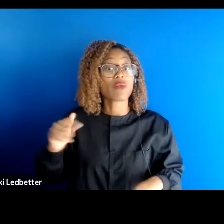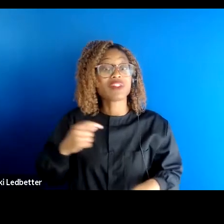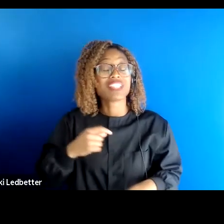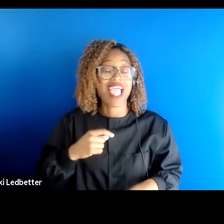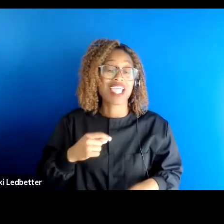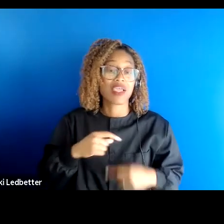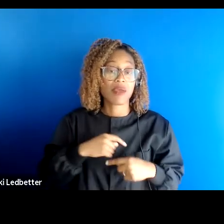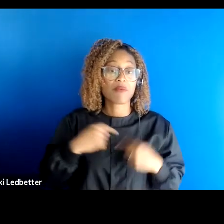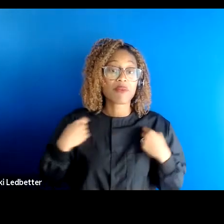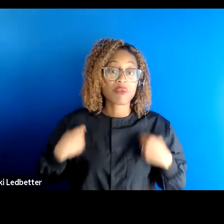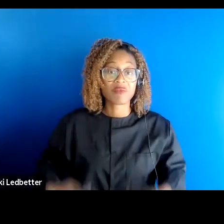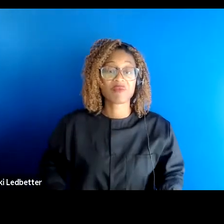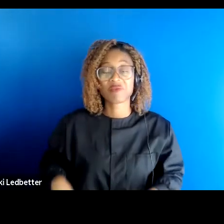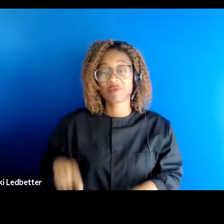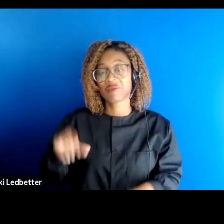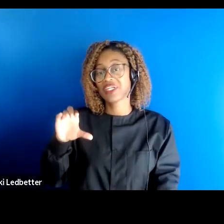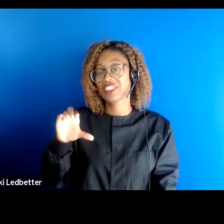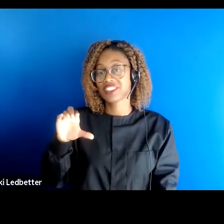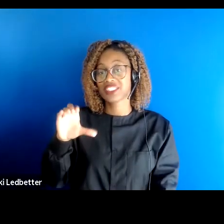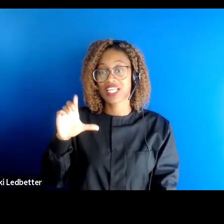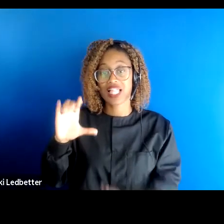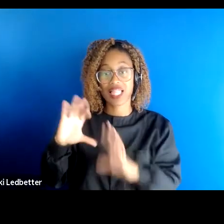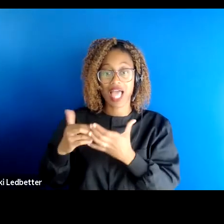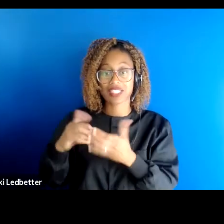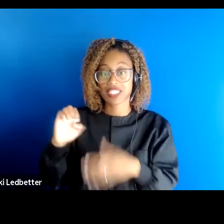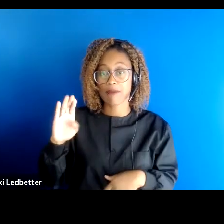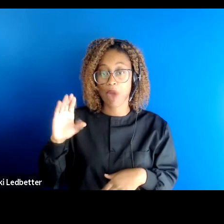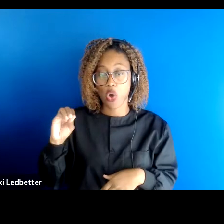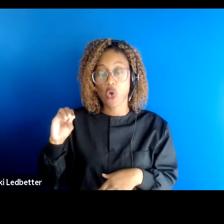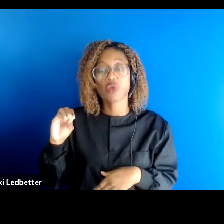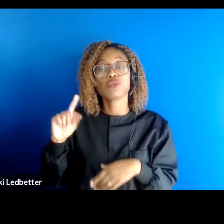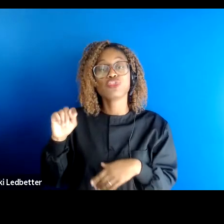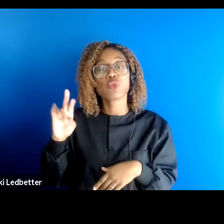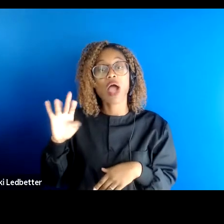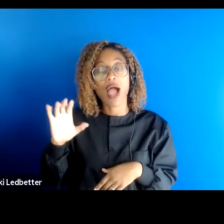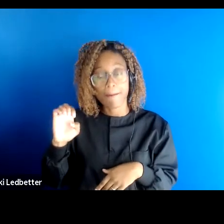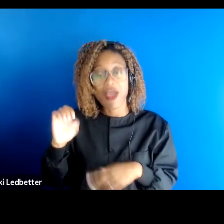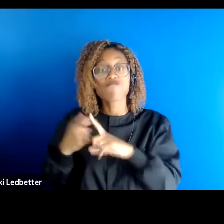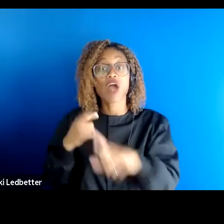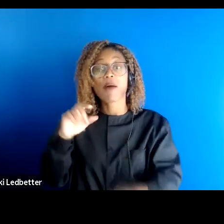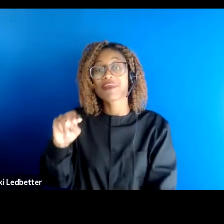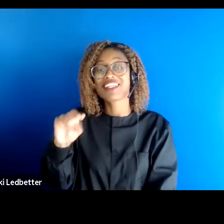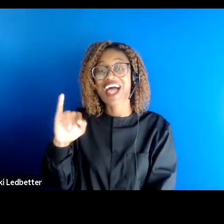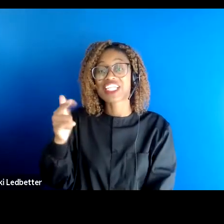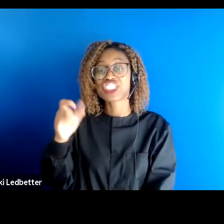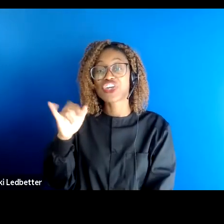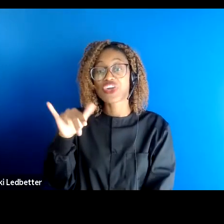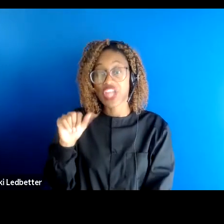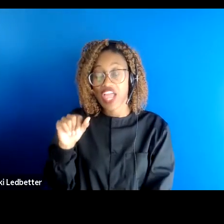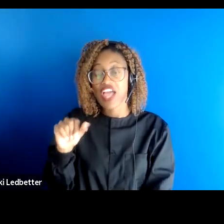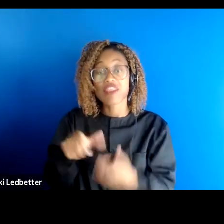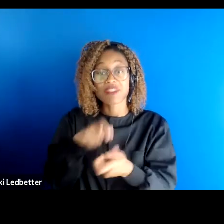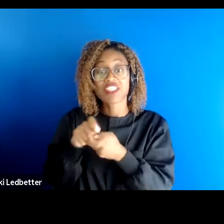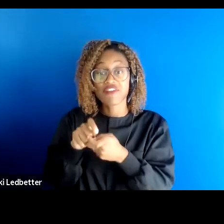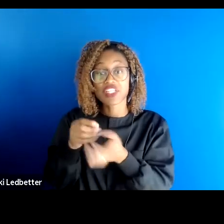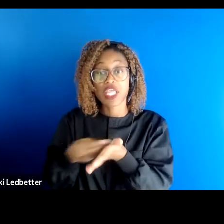Igbo tribe was from Nigeria. And the Obi were specifically bought and sold in the transatlantic slave trade